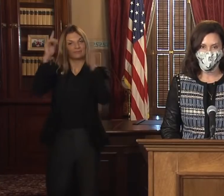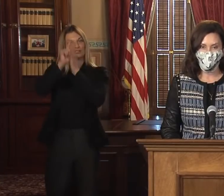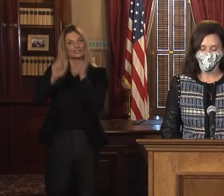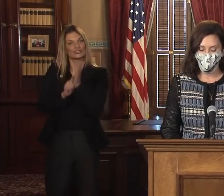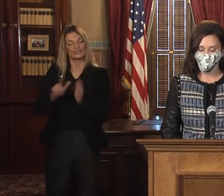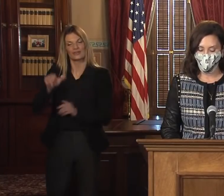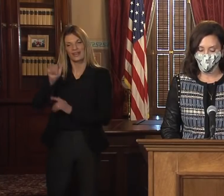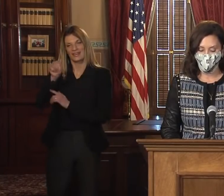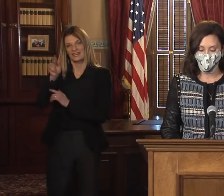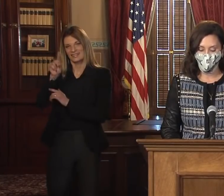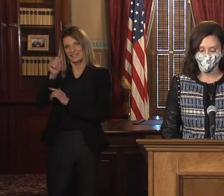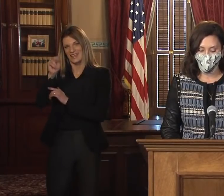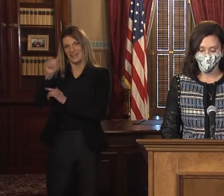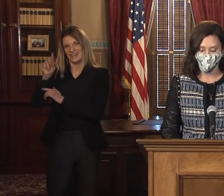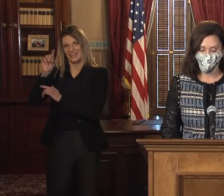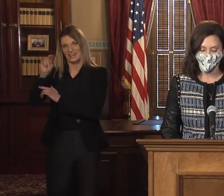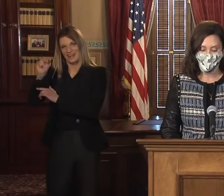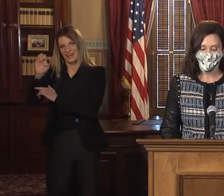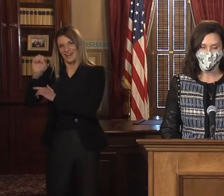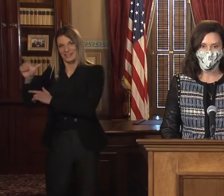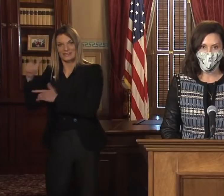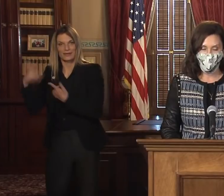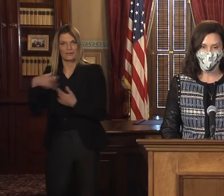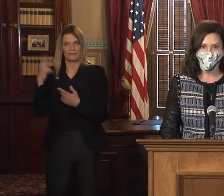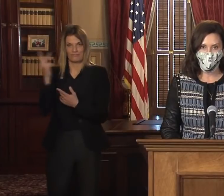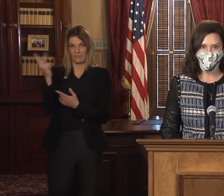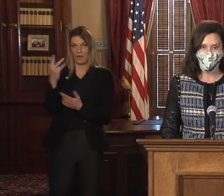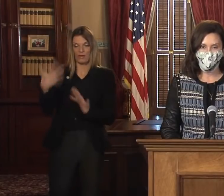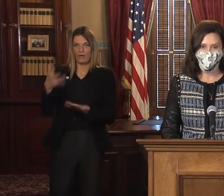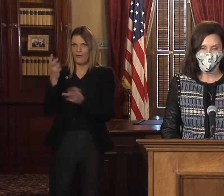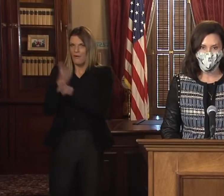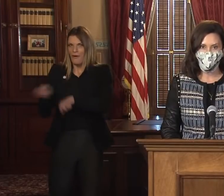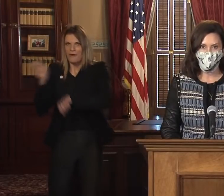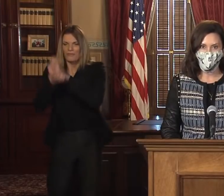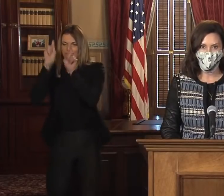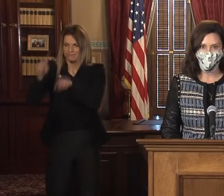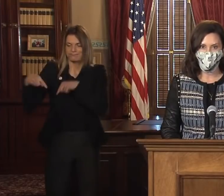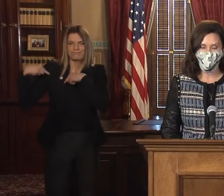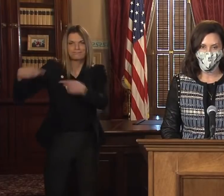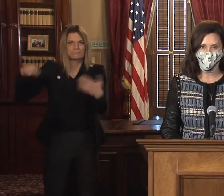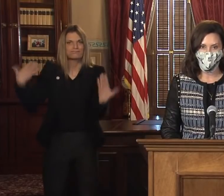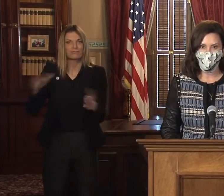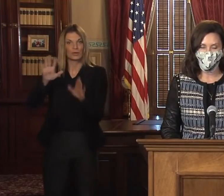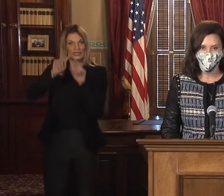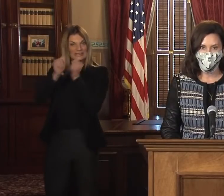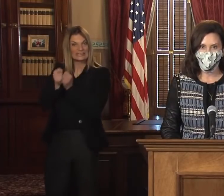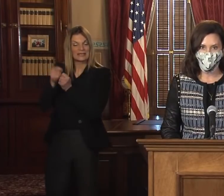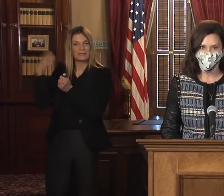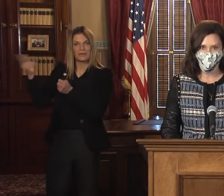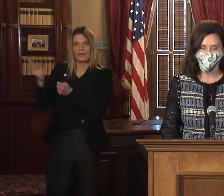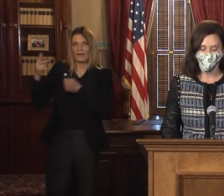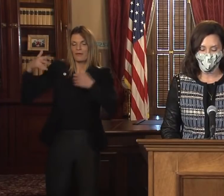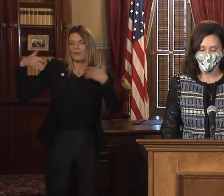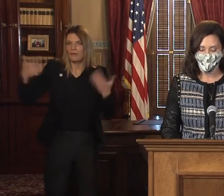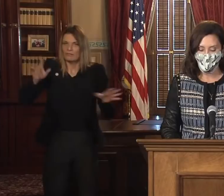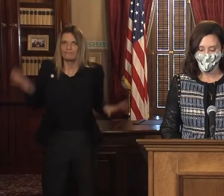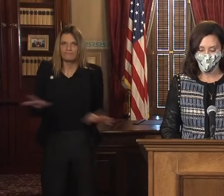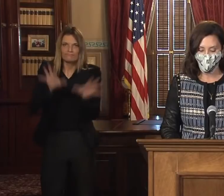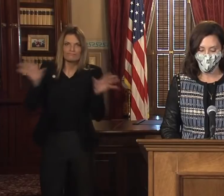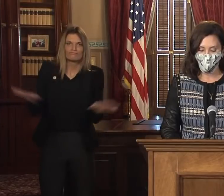Dana Nessel, who's worked incredibly hard on both of their teams, and all of the clerks across our